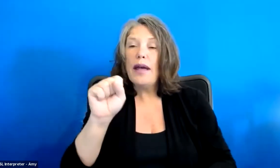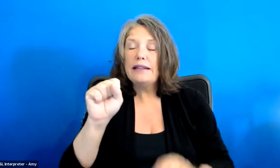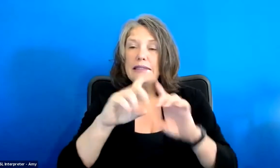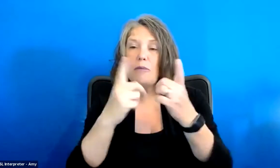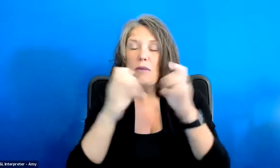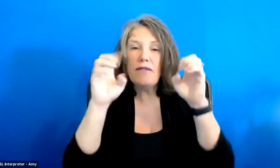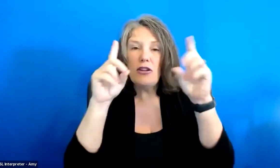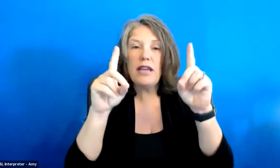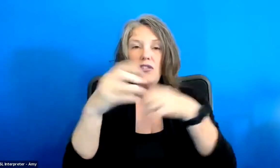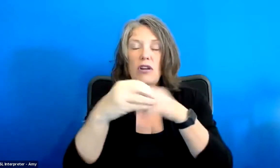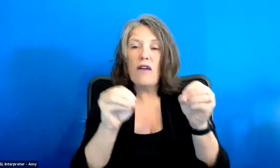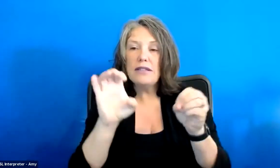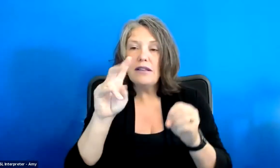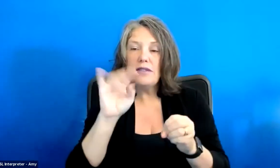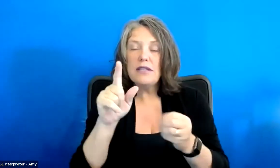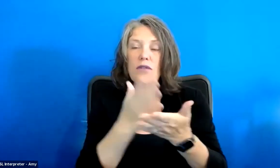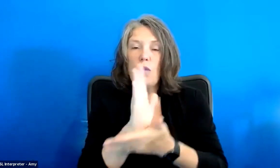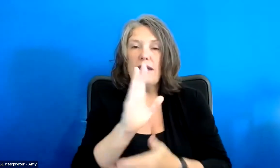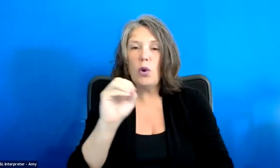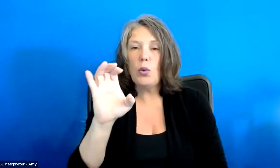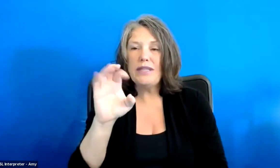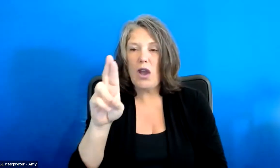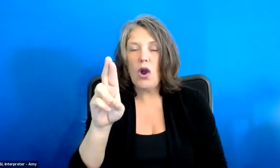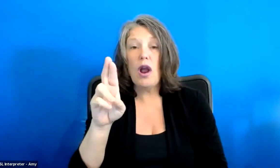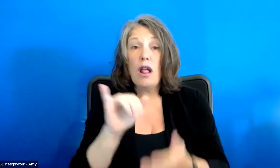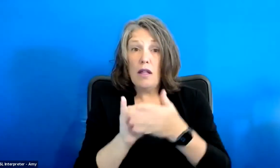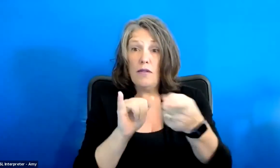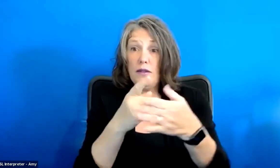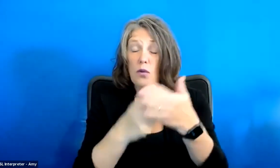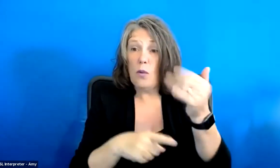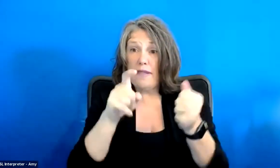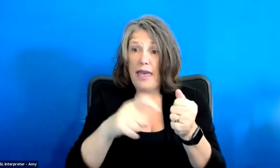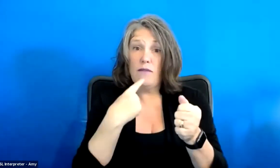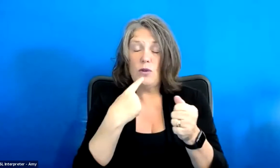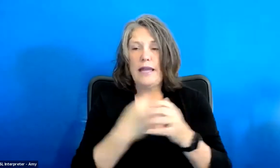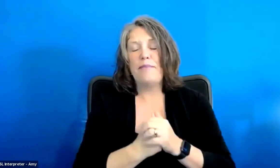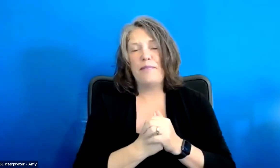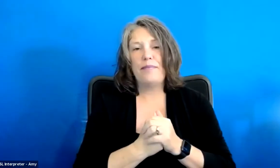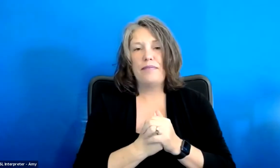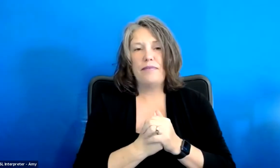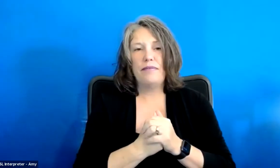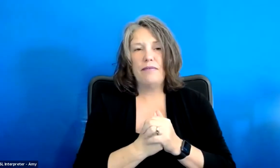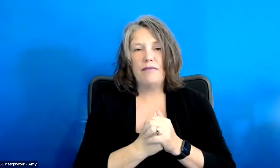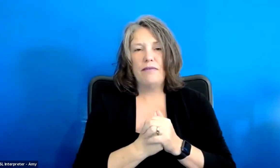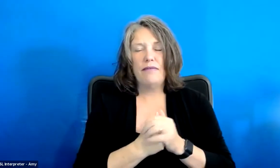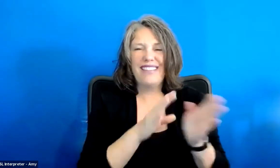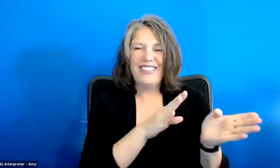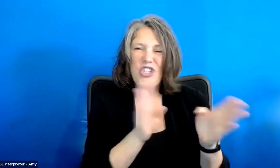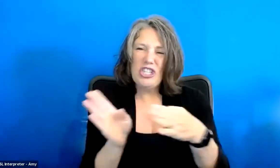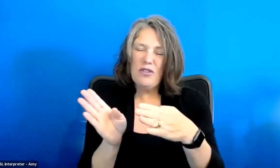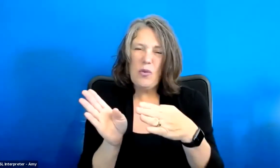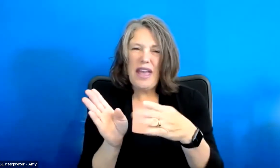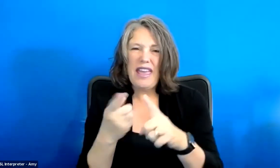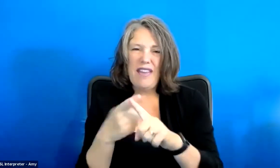Education, Office of Civil Rights, OCR, this is what they have to say. Shift away from